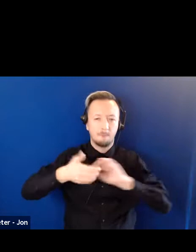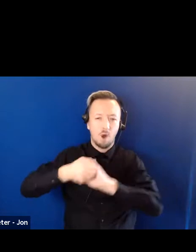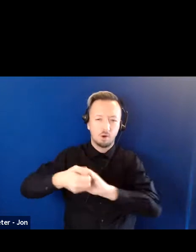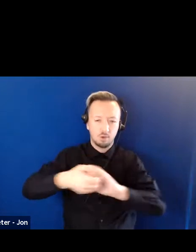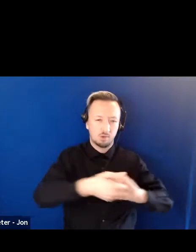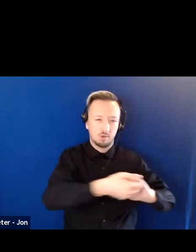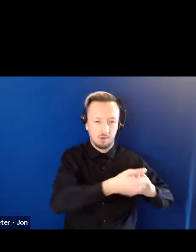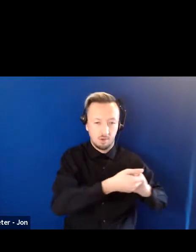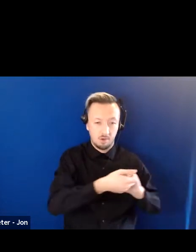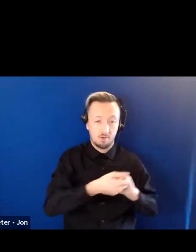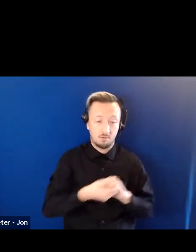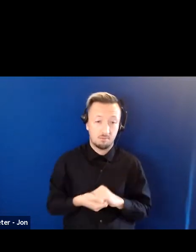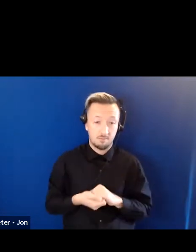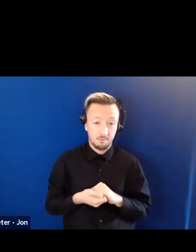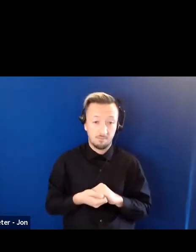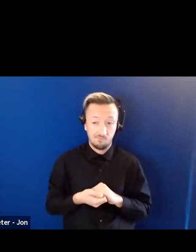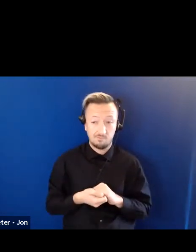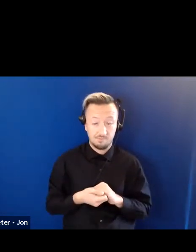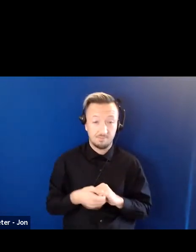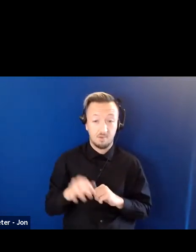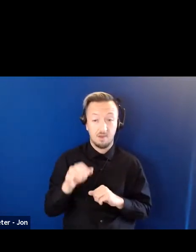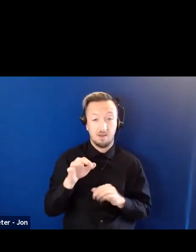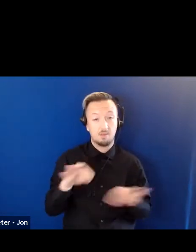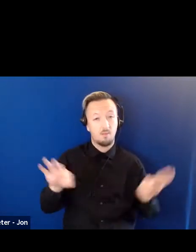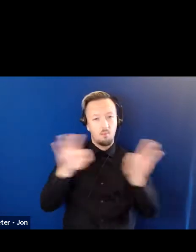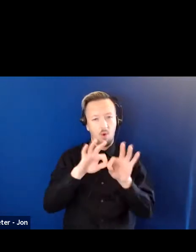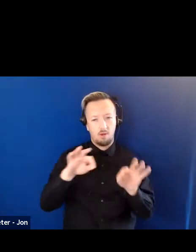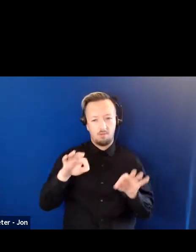And actually having seats at the table.